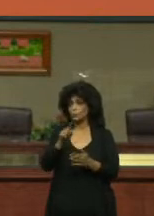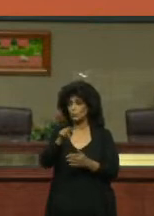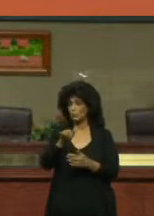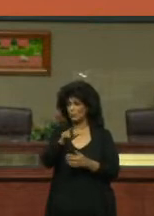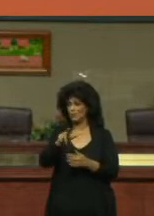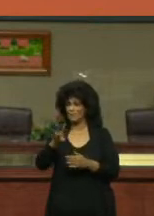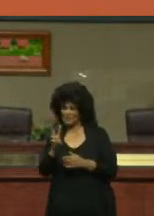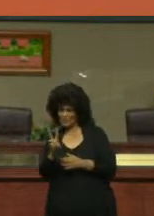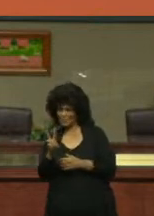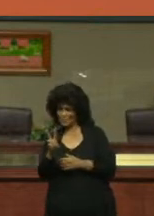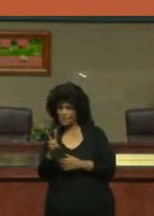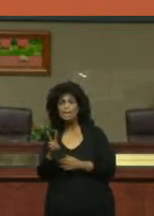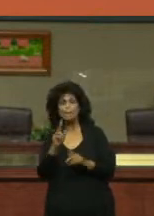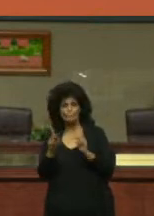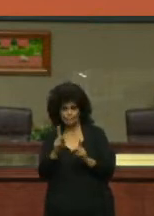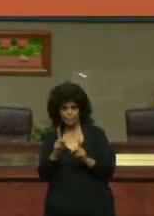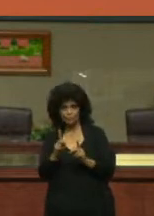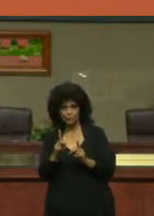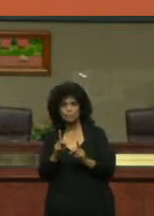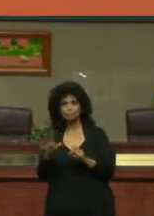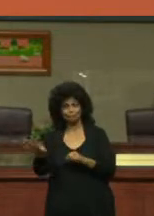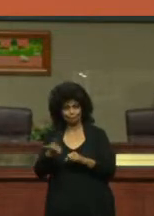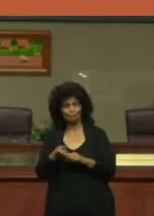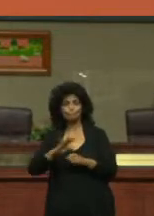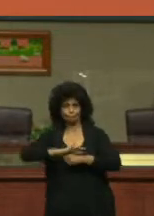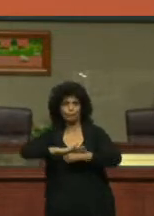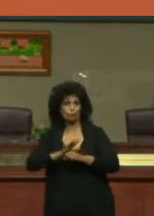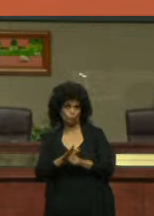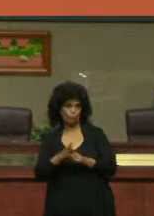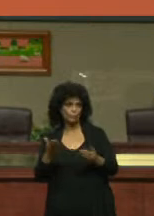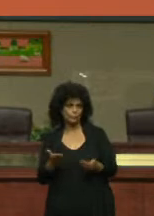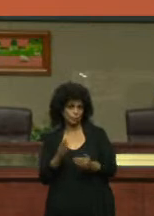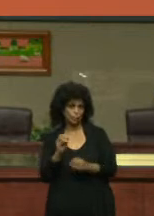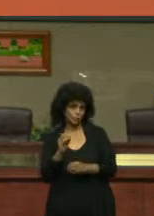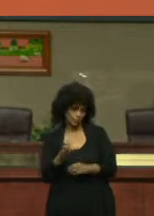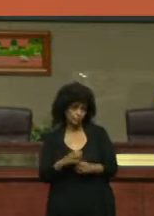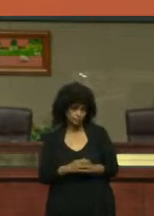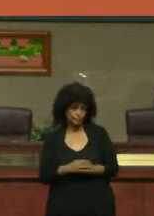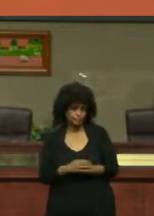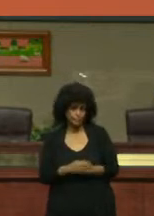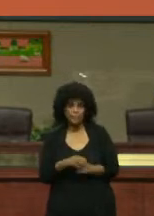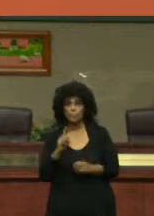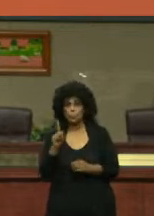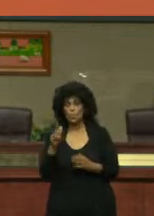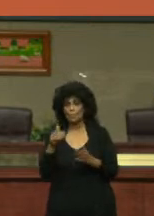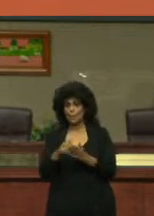139,136 positive COVID-19 cases in Orange County.